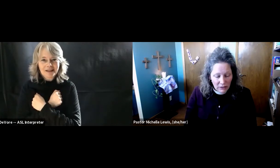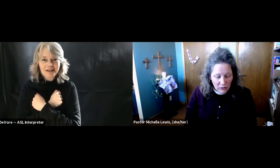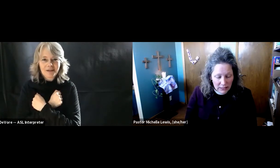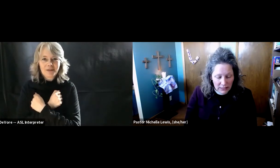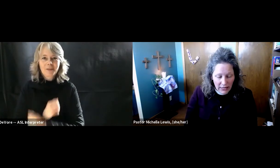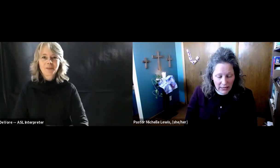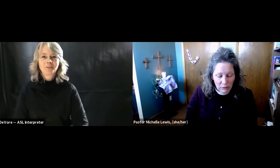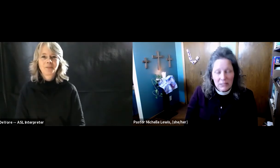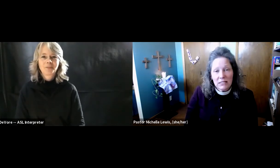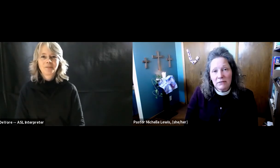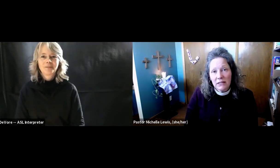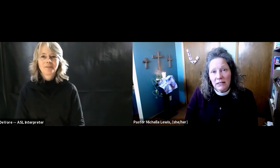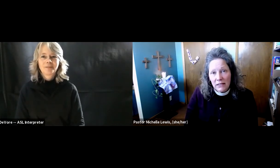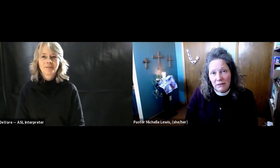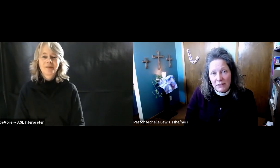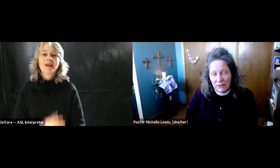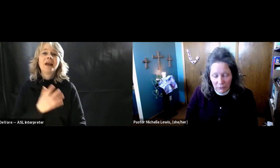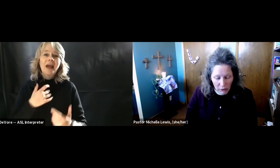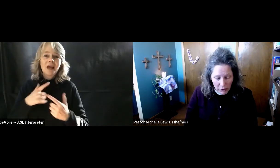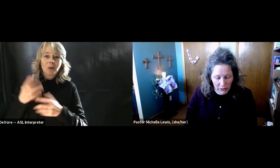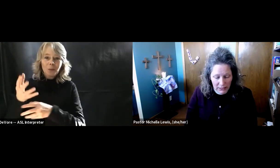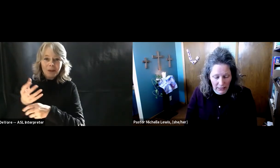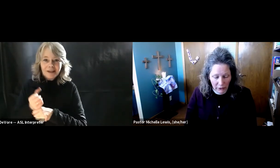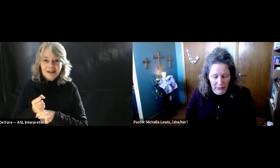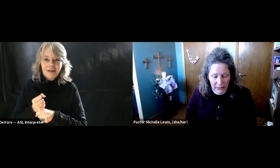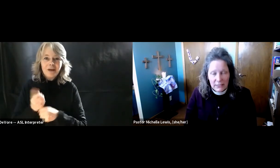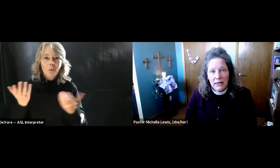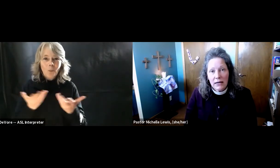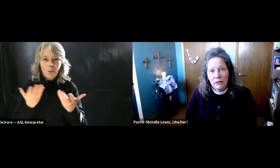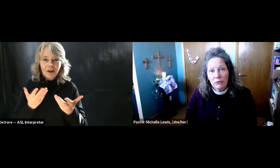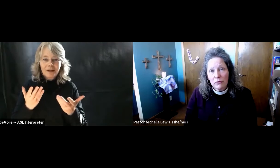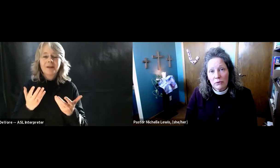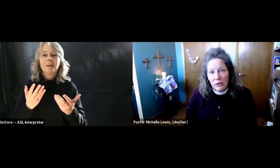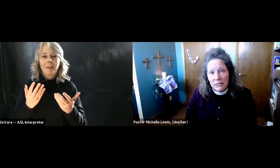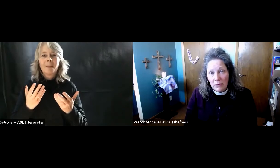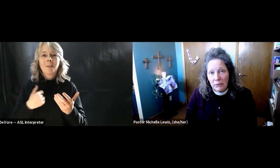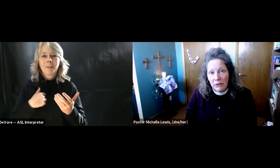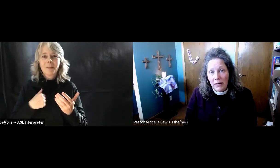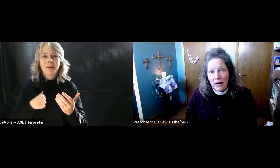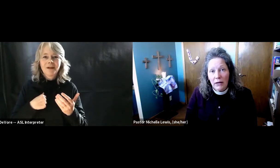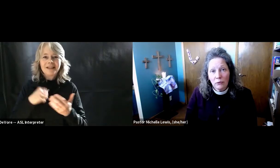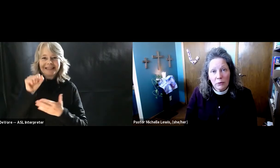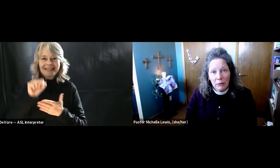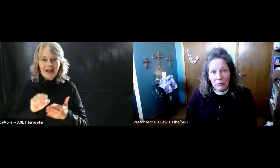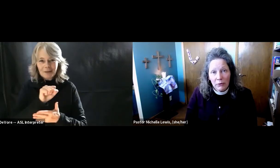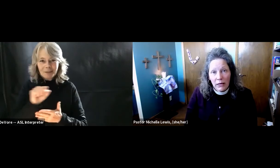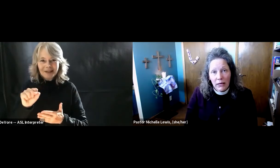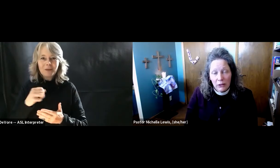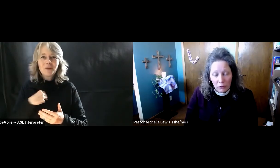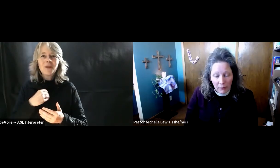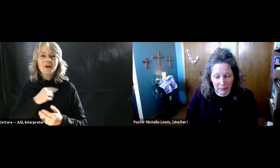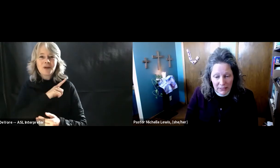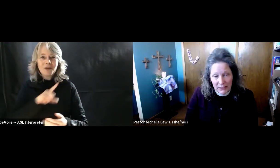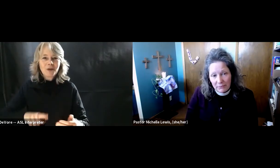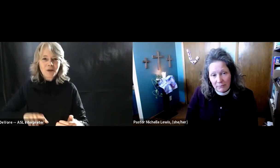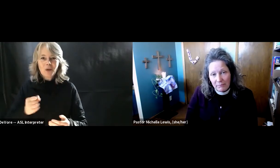And it looks like receiving the gifts of word and sacraments through the Lord's Supper and remembering